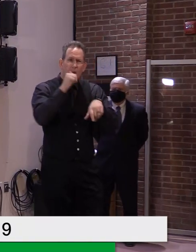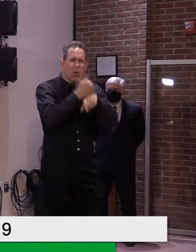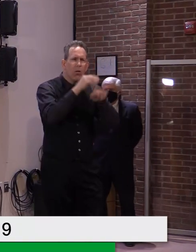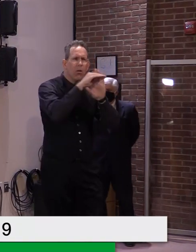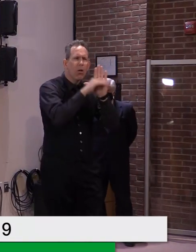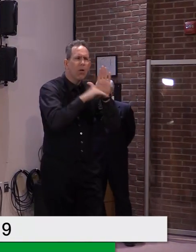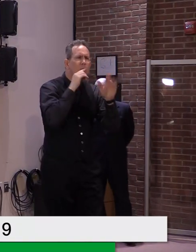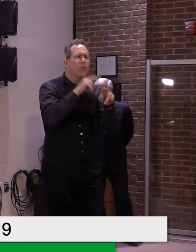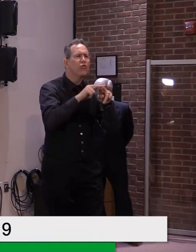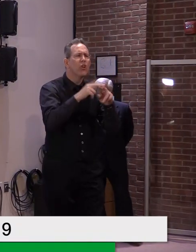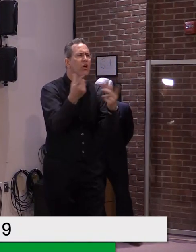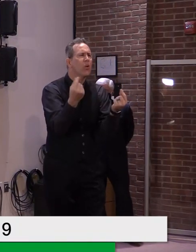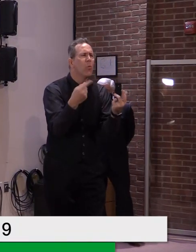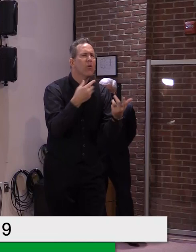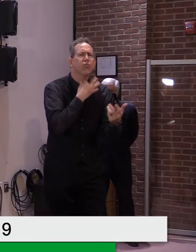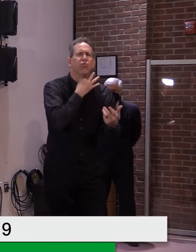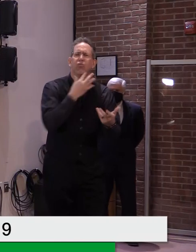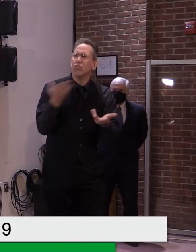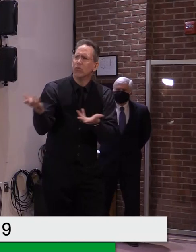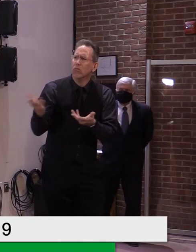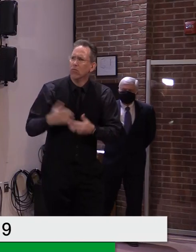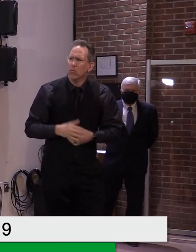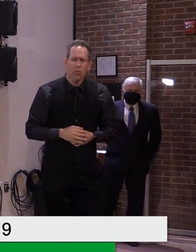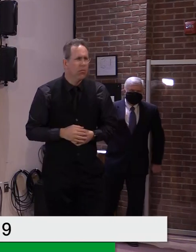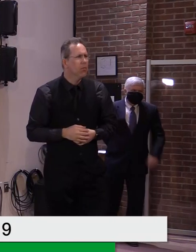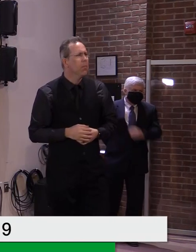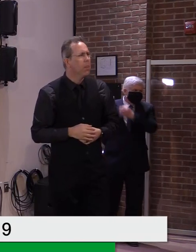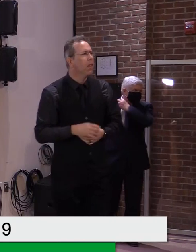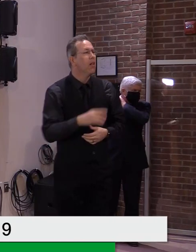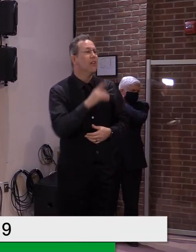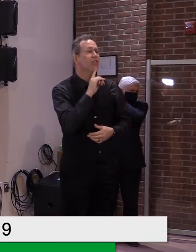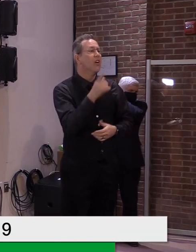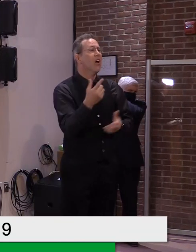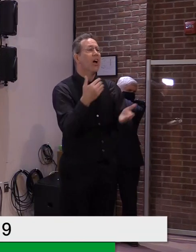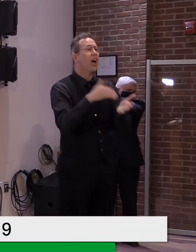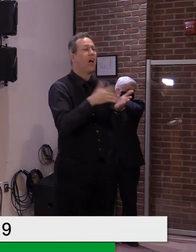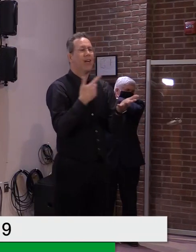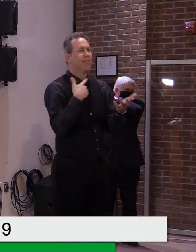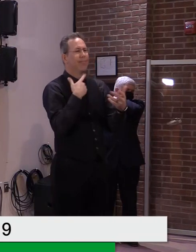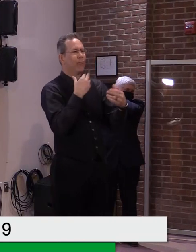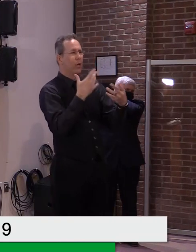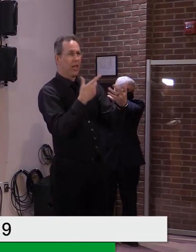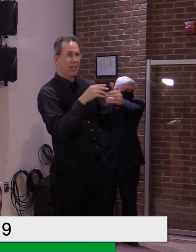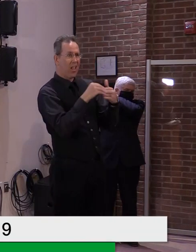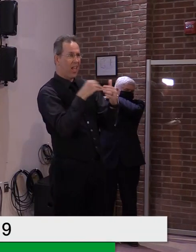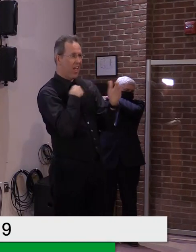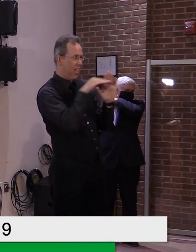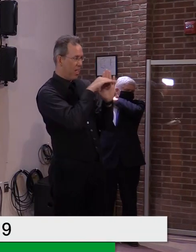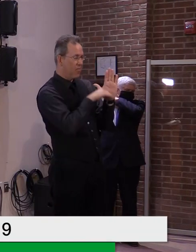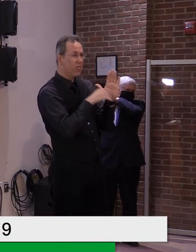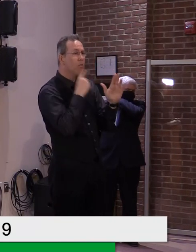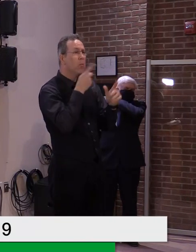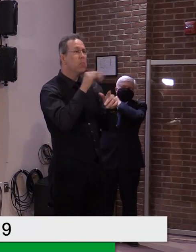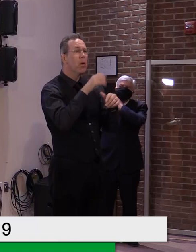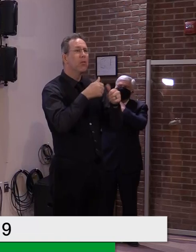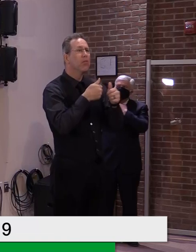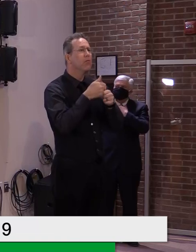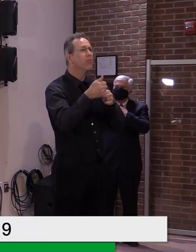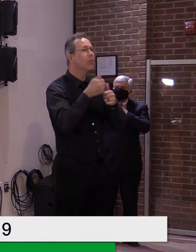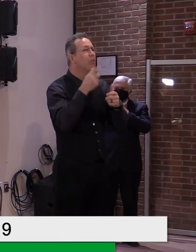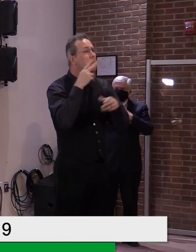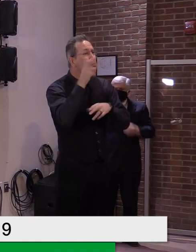again, you know, we have guidelines right now for public transit. I would imagine that they would